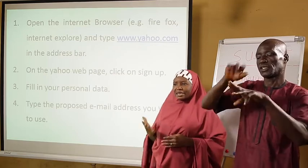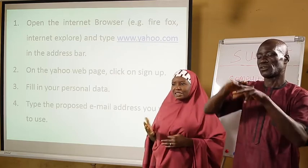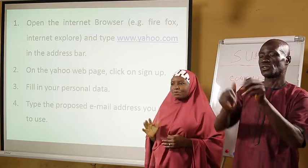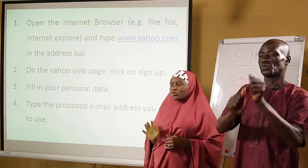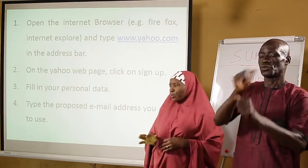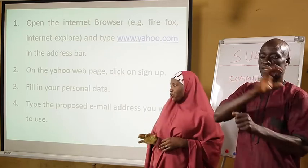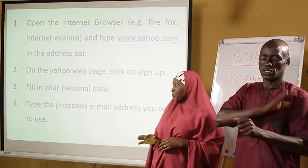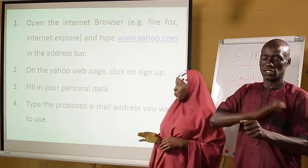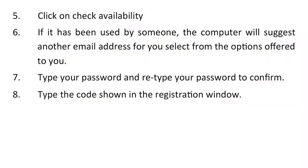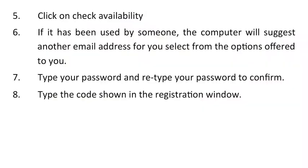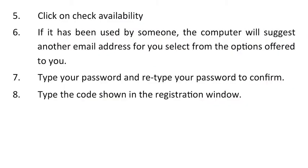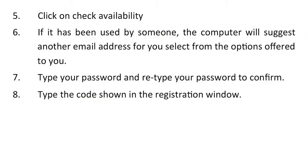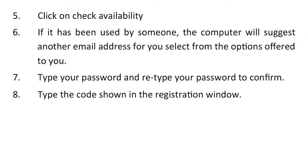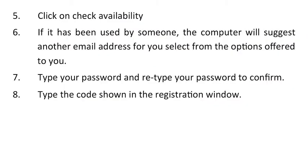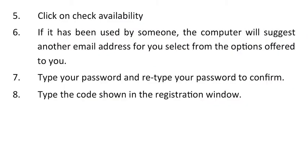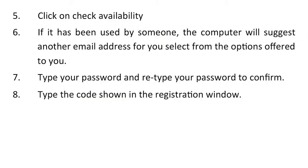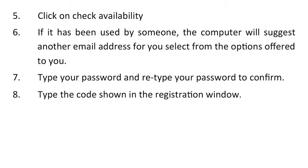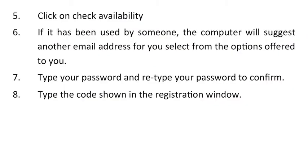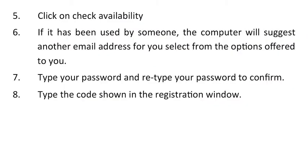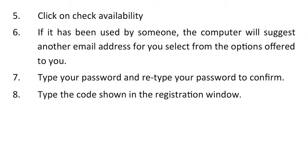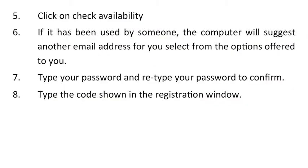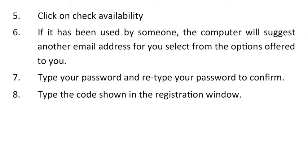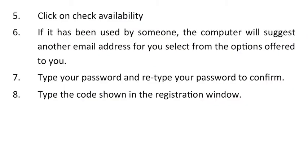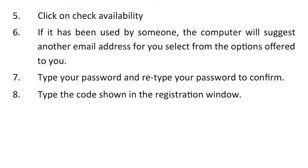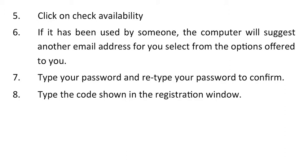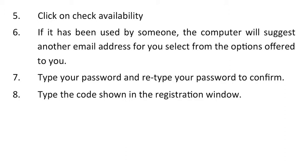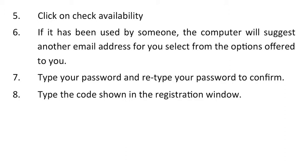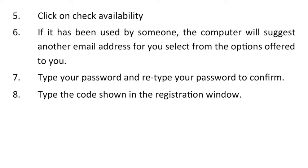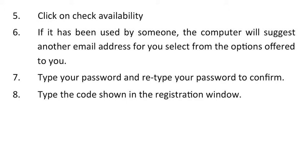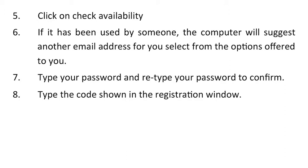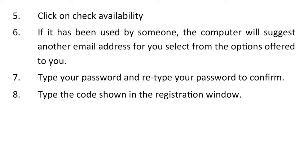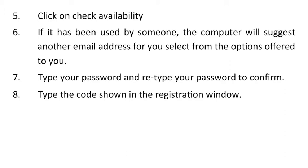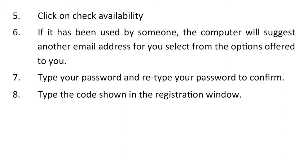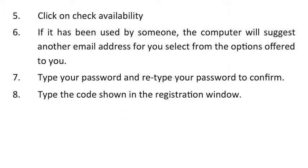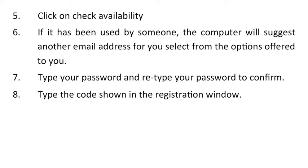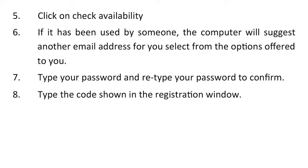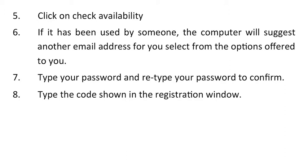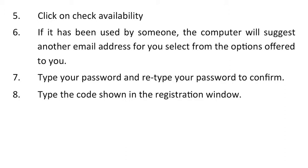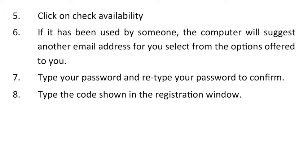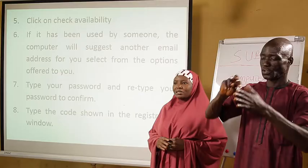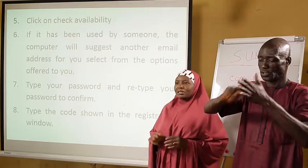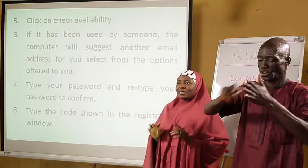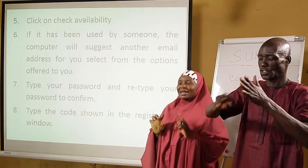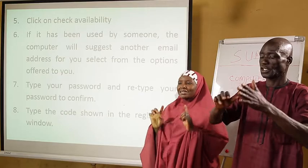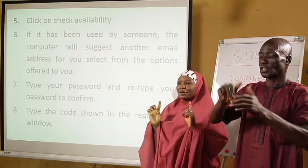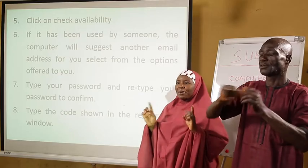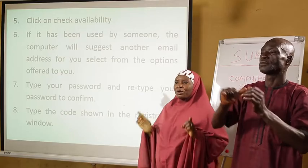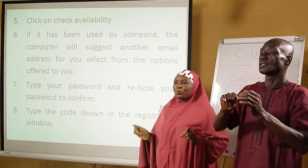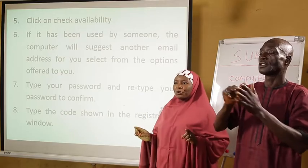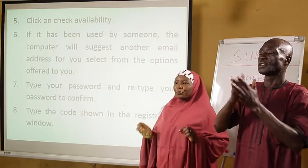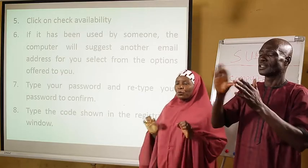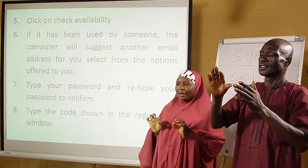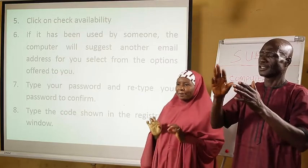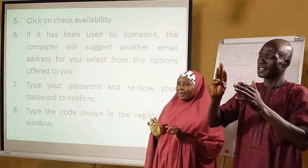it accepts from you. The next step is that you click on Check Availability. That's a